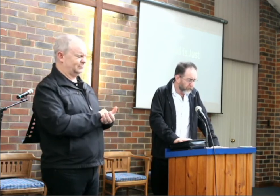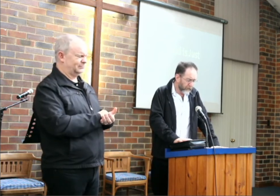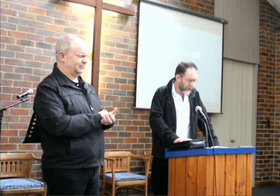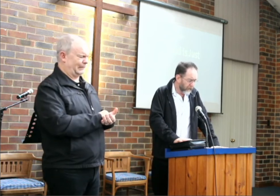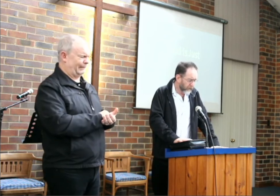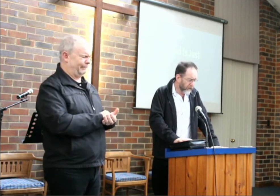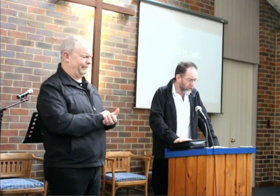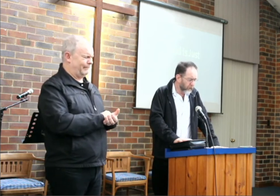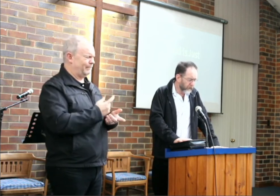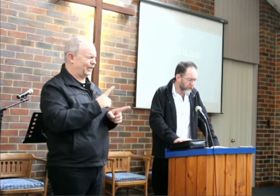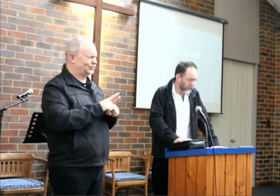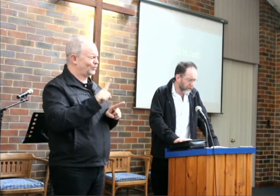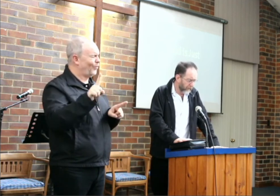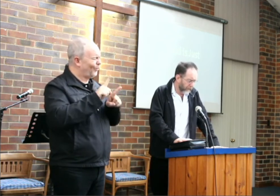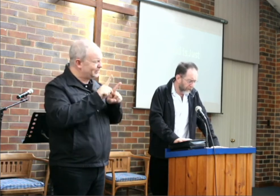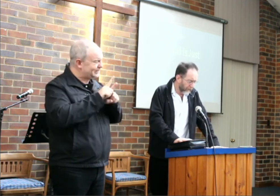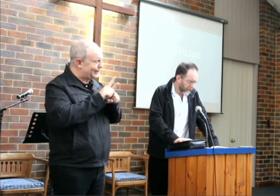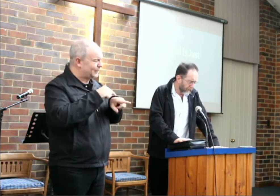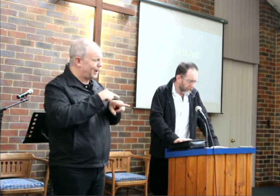But you are also a merciful God.